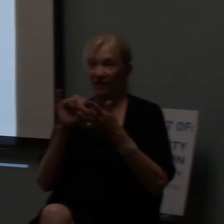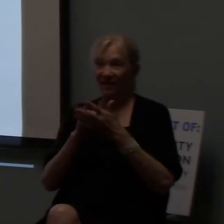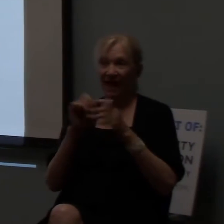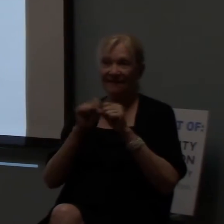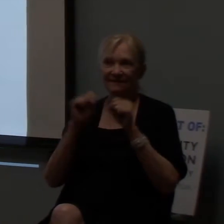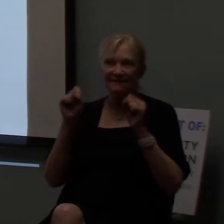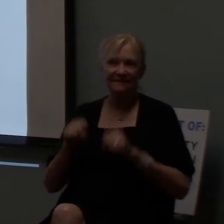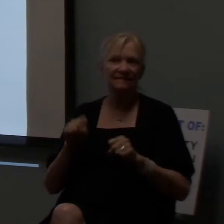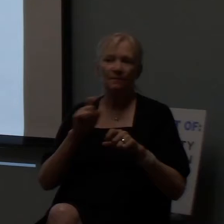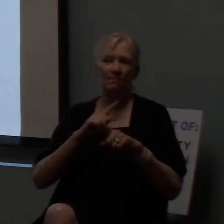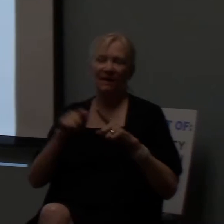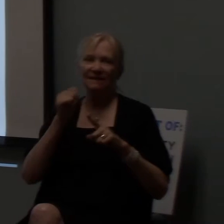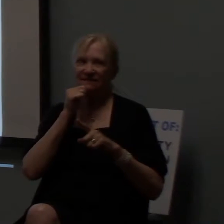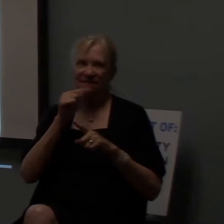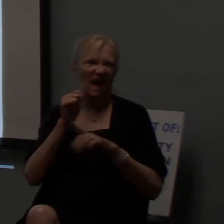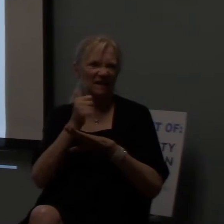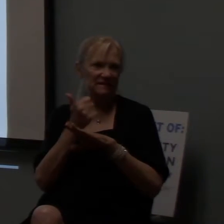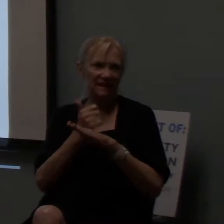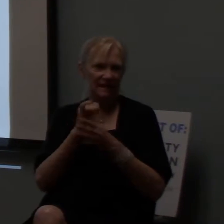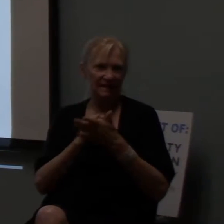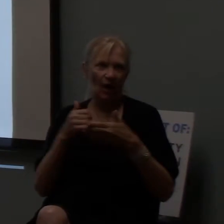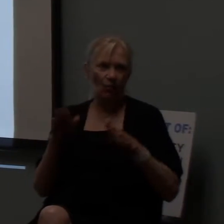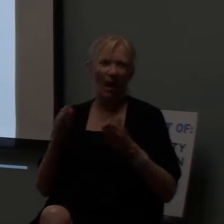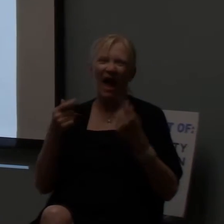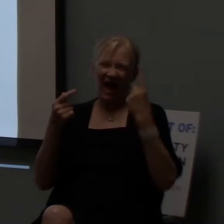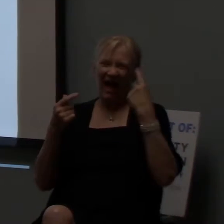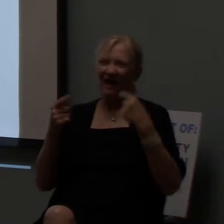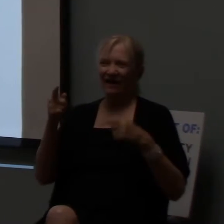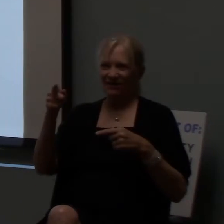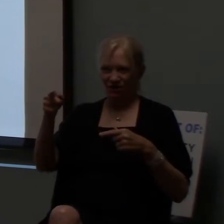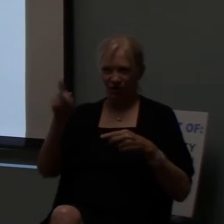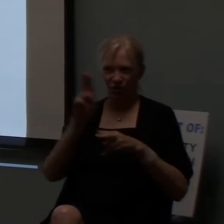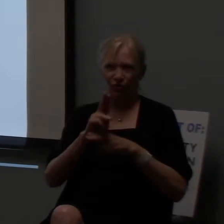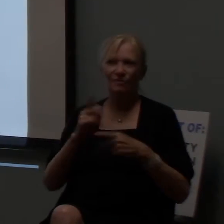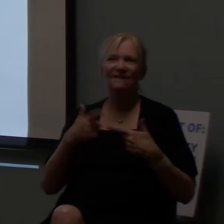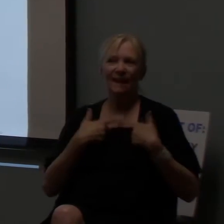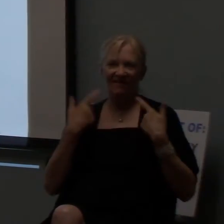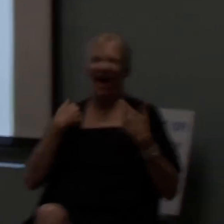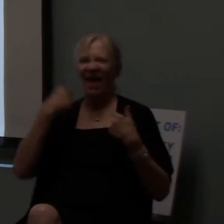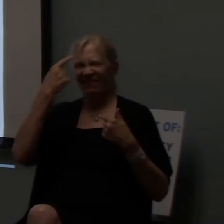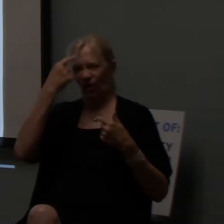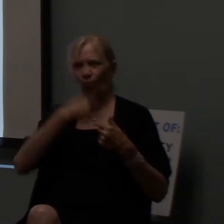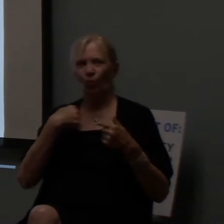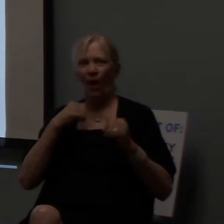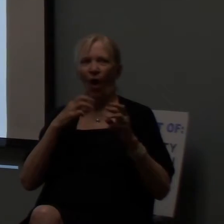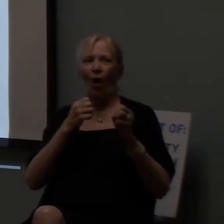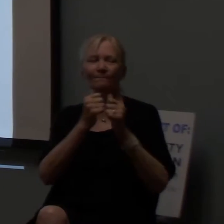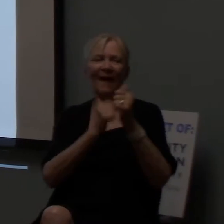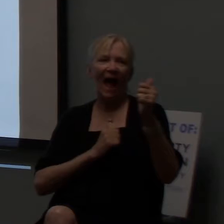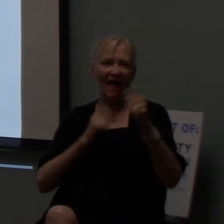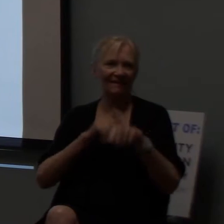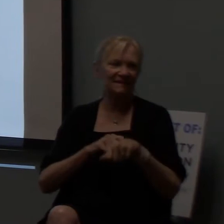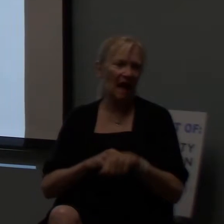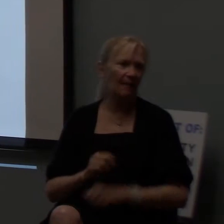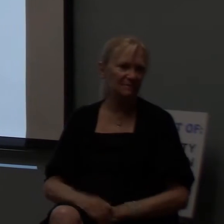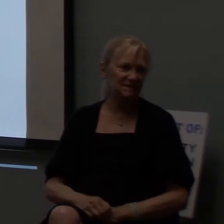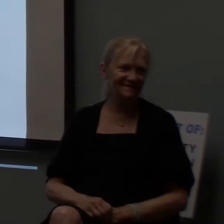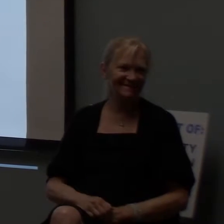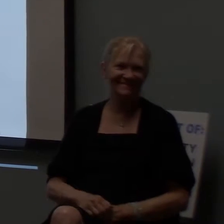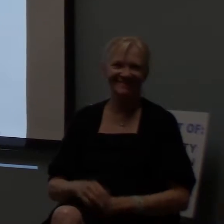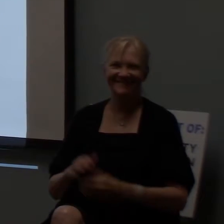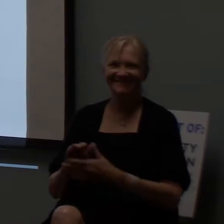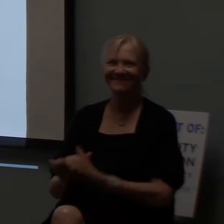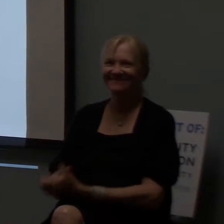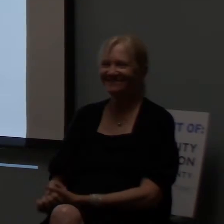exist now. I think we're behind. I used to live in Washington State too. I think. Okay, let's